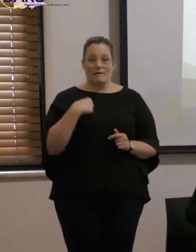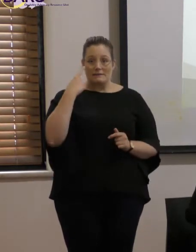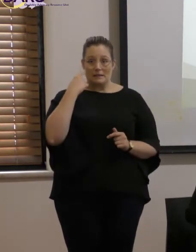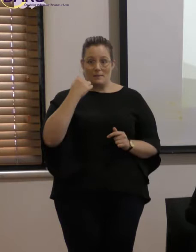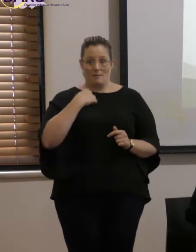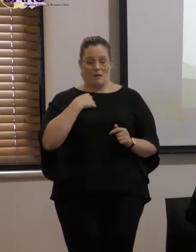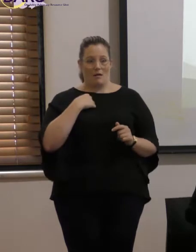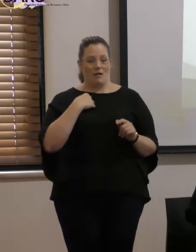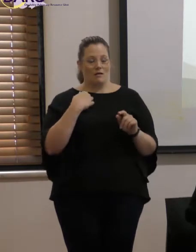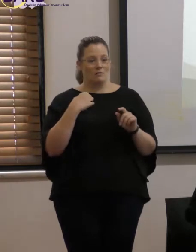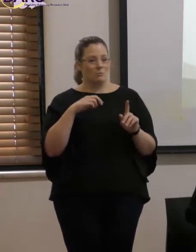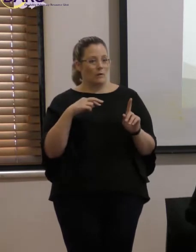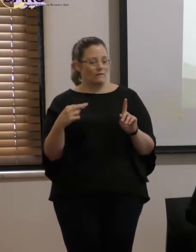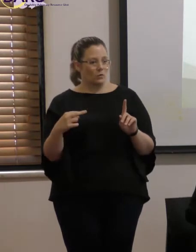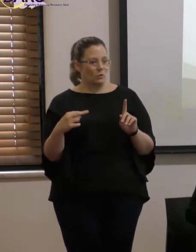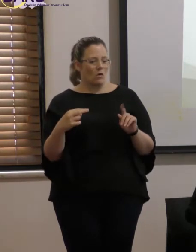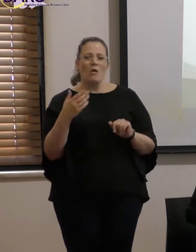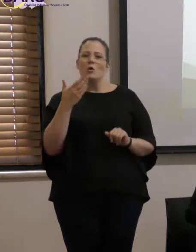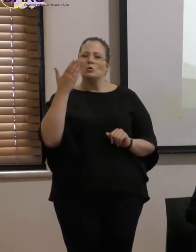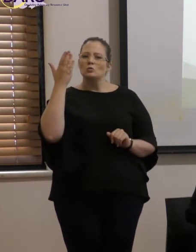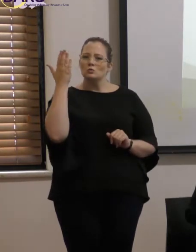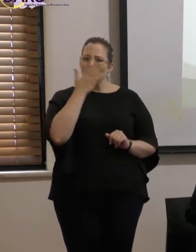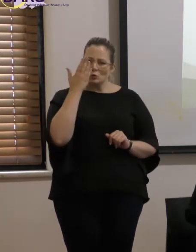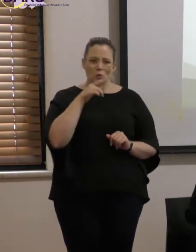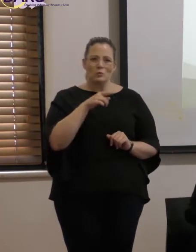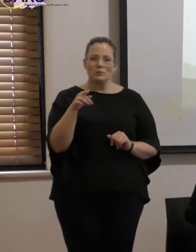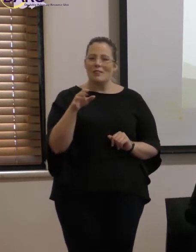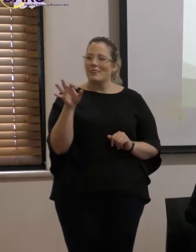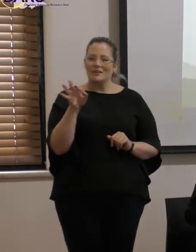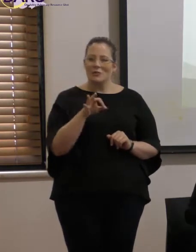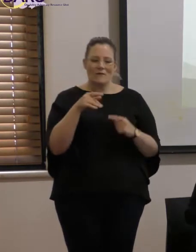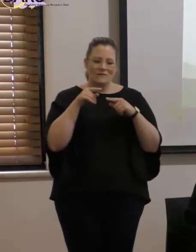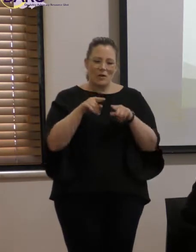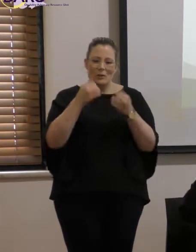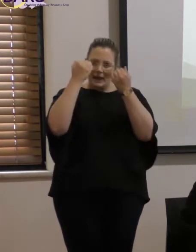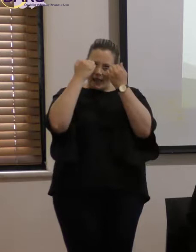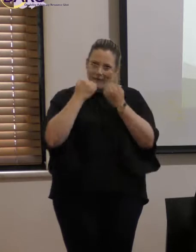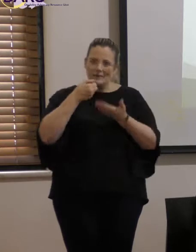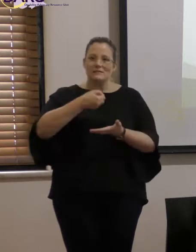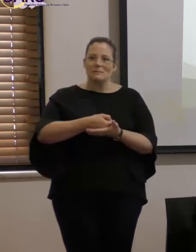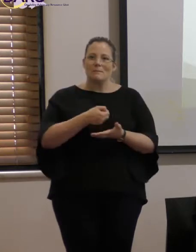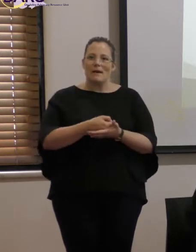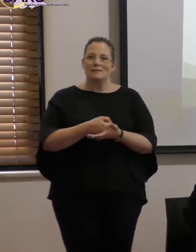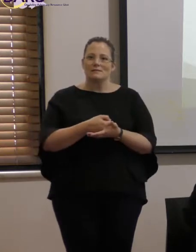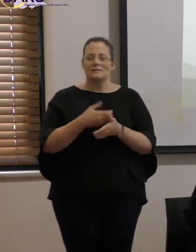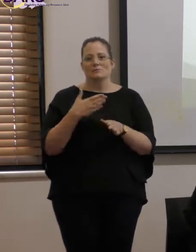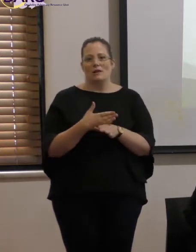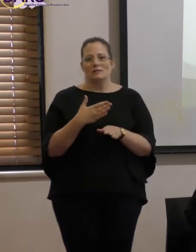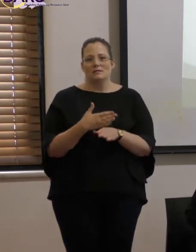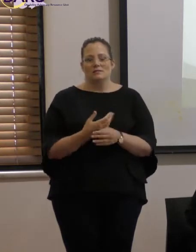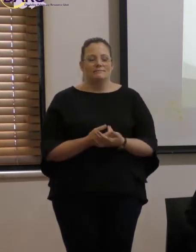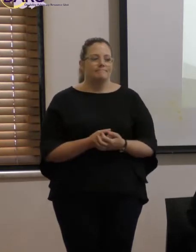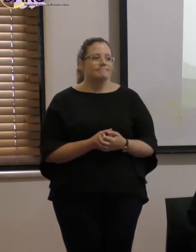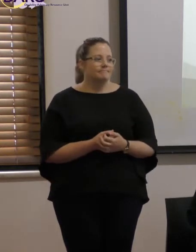not necessarily demonstrating and using evidence-based practice. And I think that